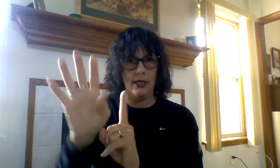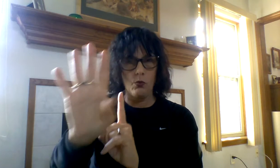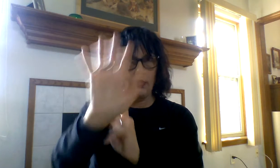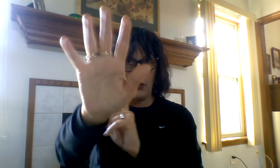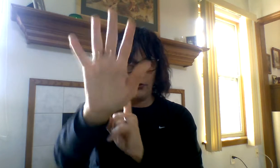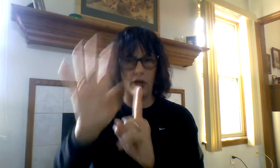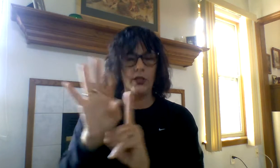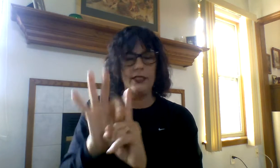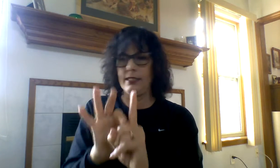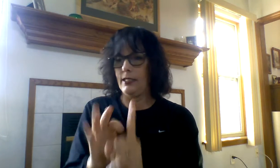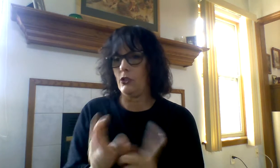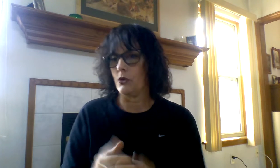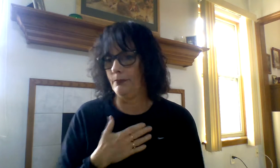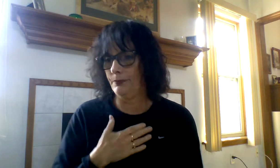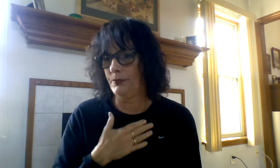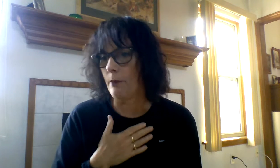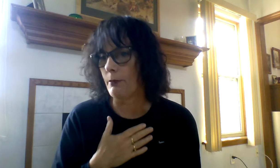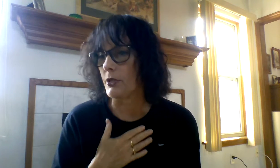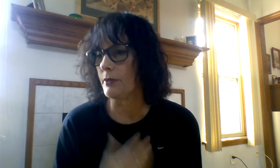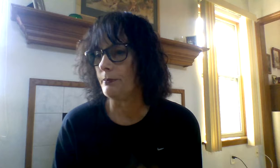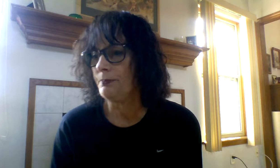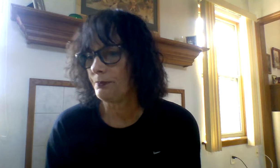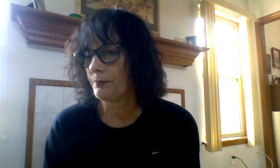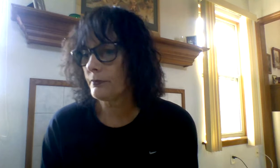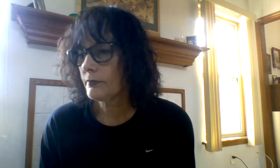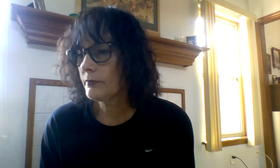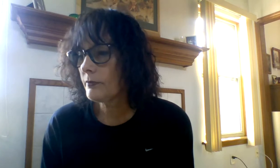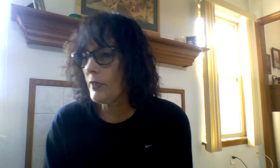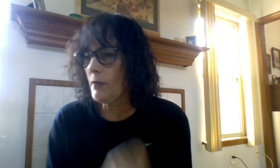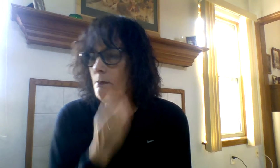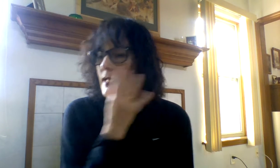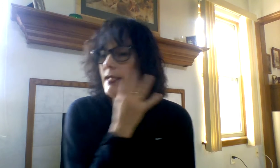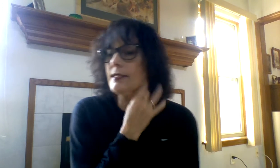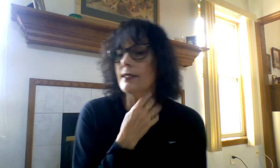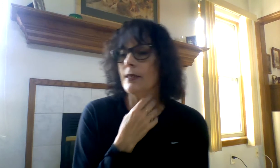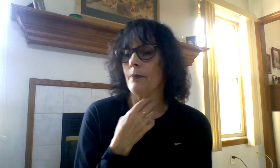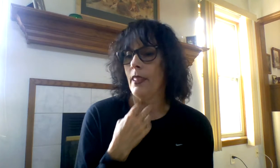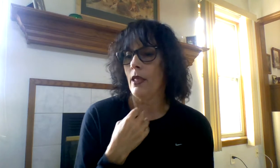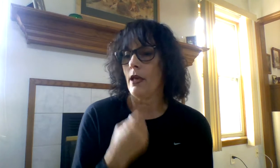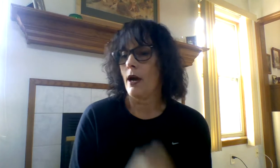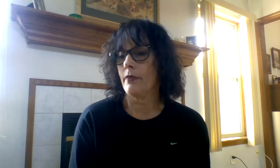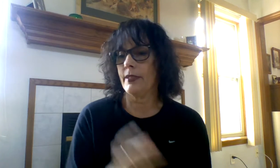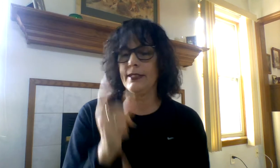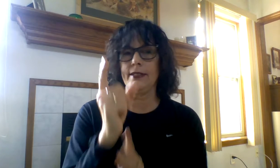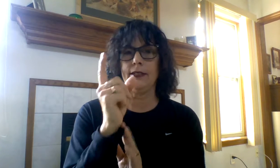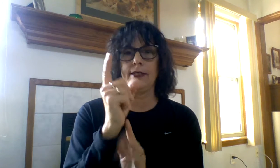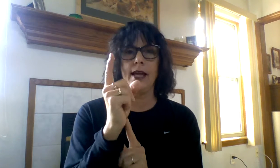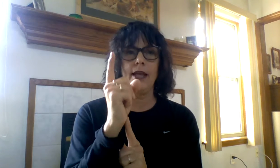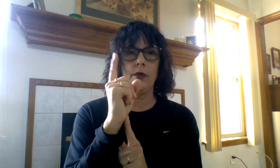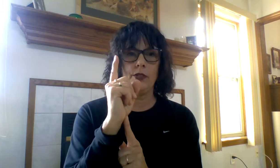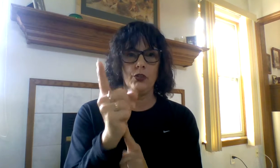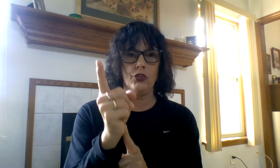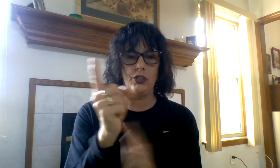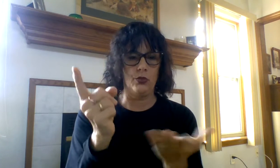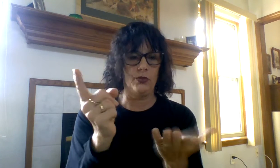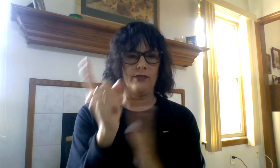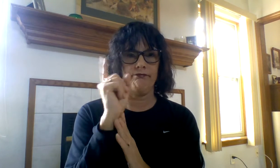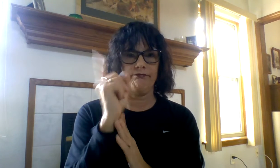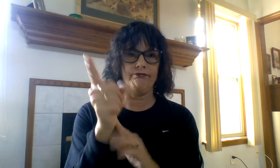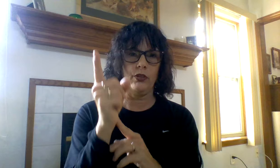anyone out there can see your numbers. Minutes. This is the sign I always just use. You can